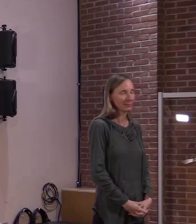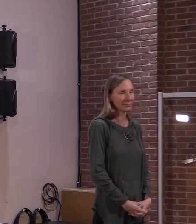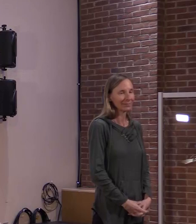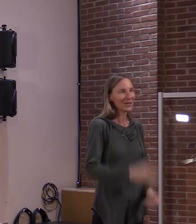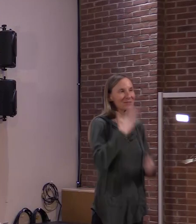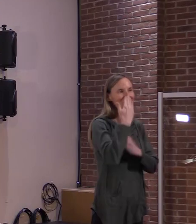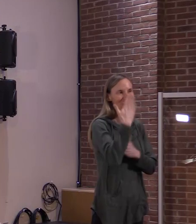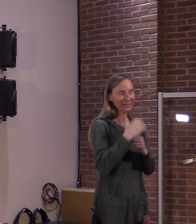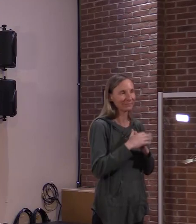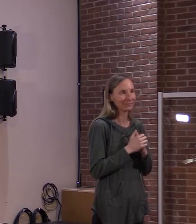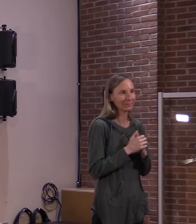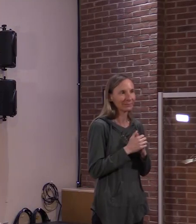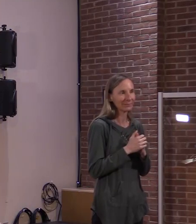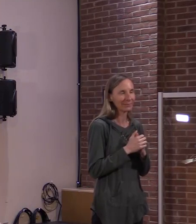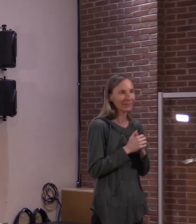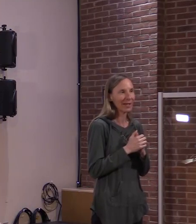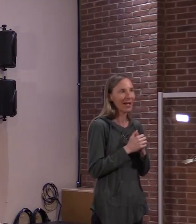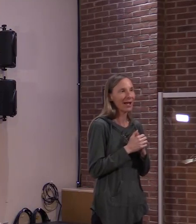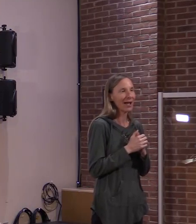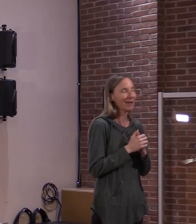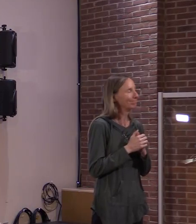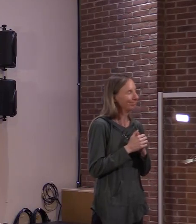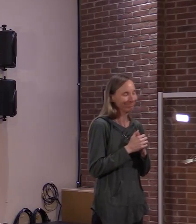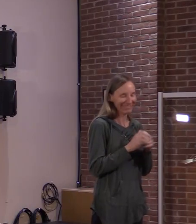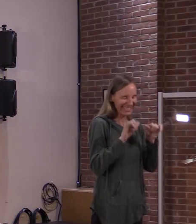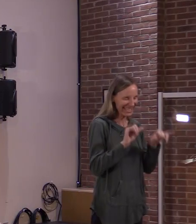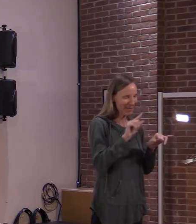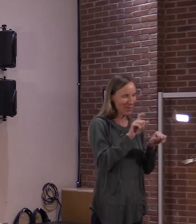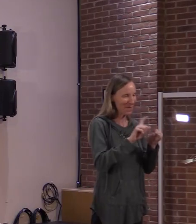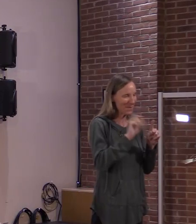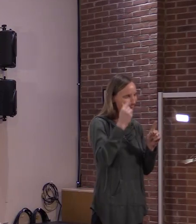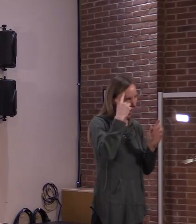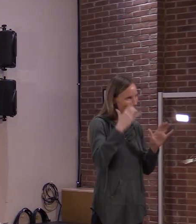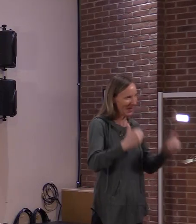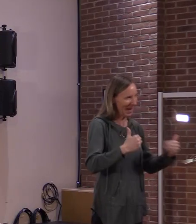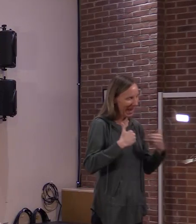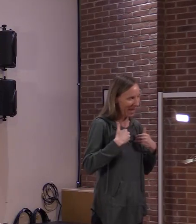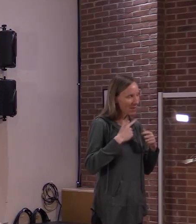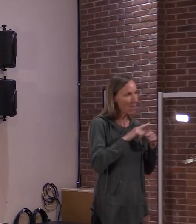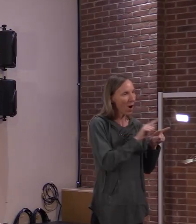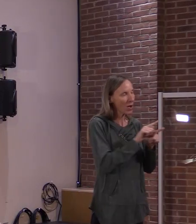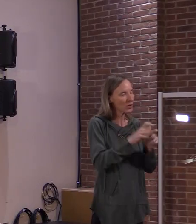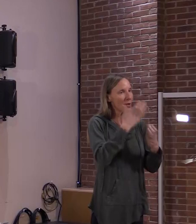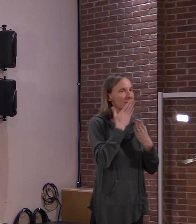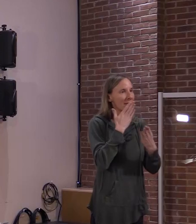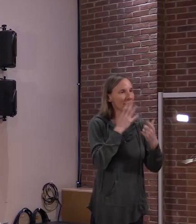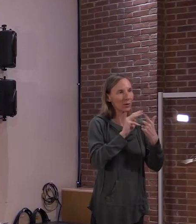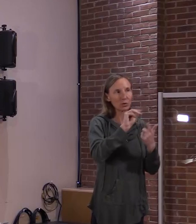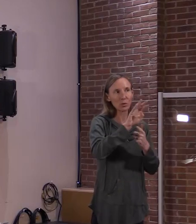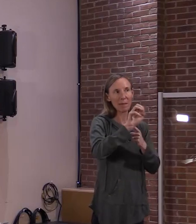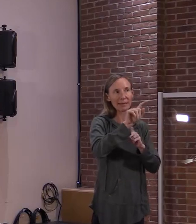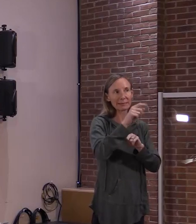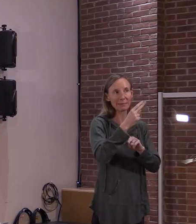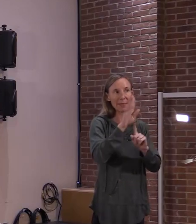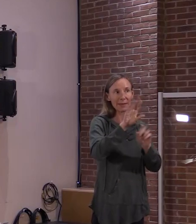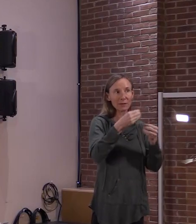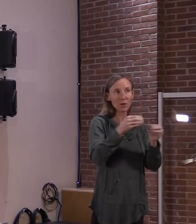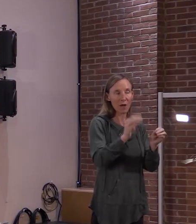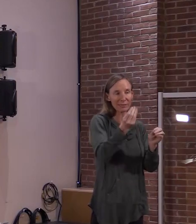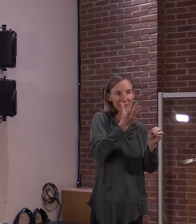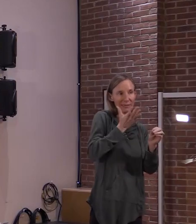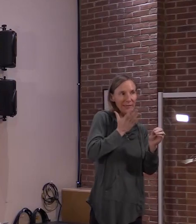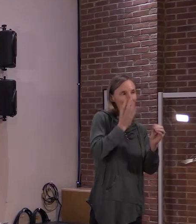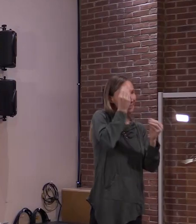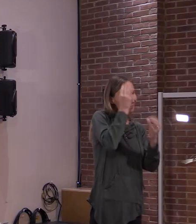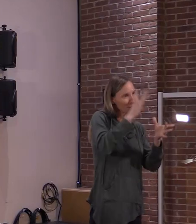Good morning. I do have a question for the governor, so please come back to me, but I also wanted to thank Mike Smith's office for getting me the information on the